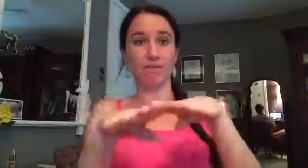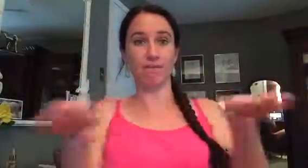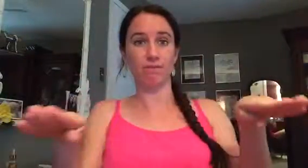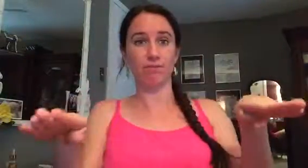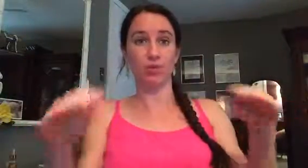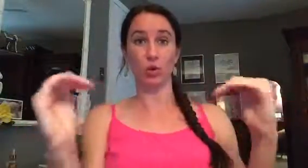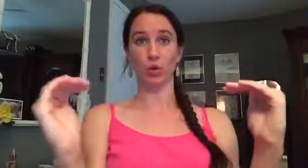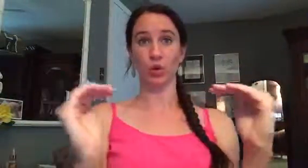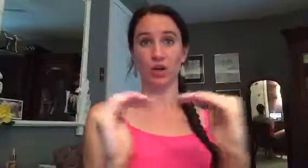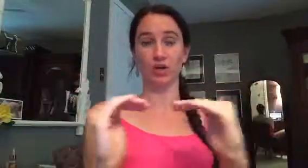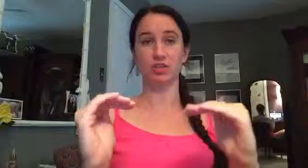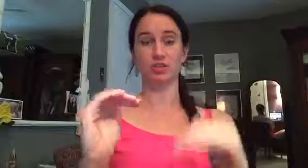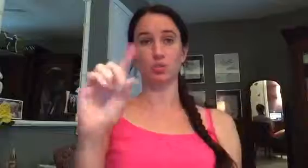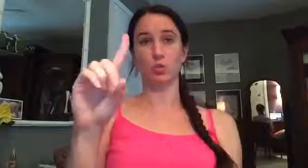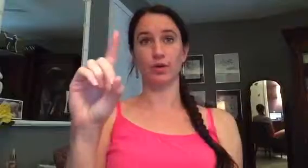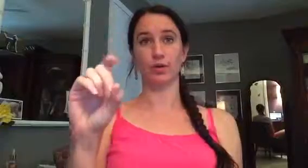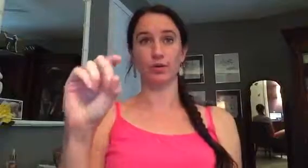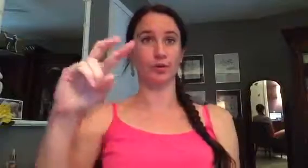100 square feet.